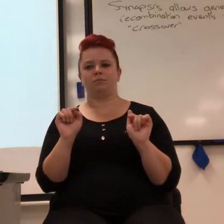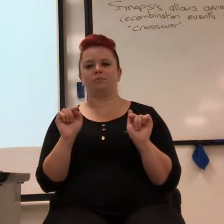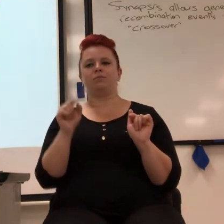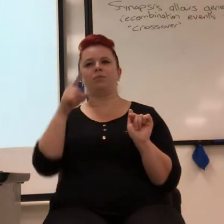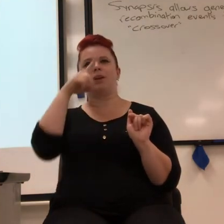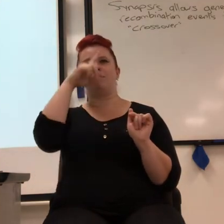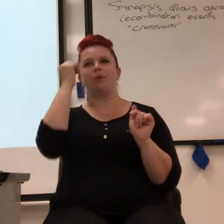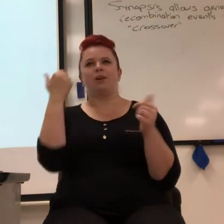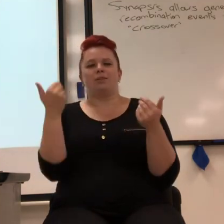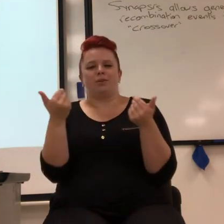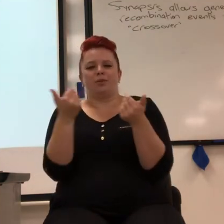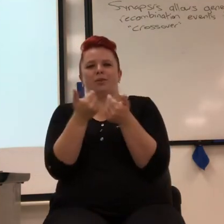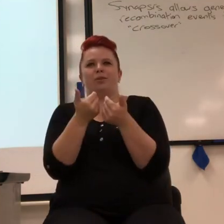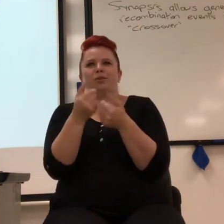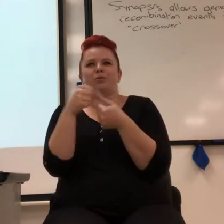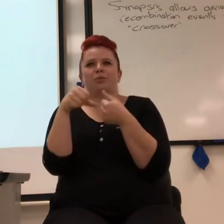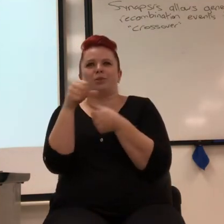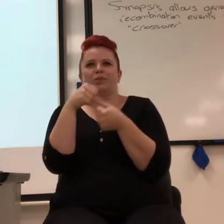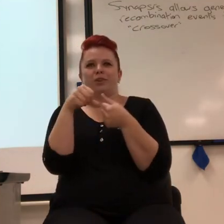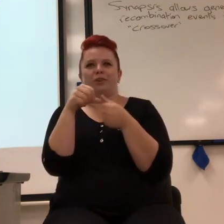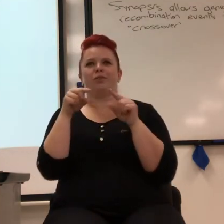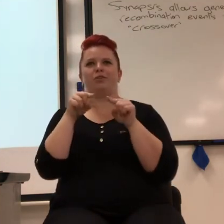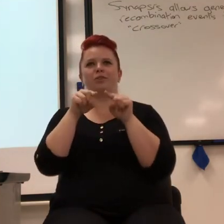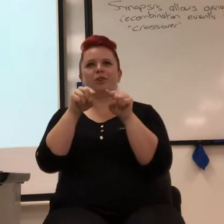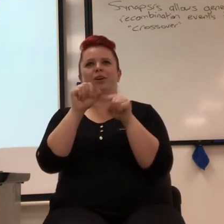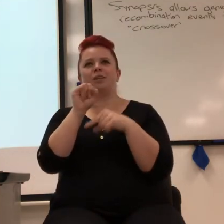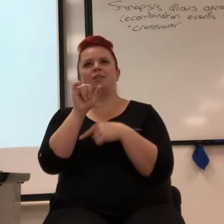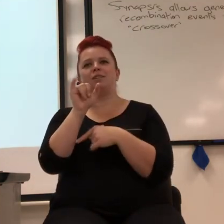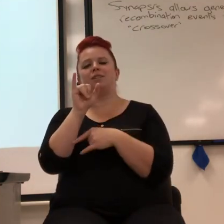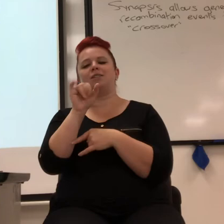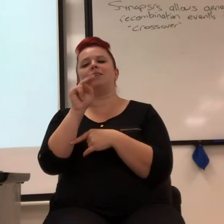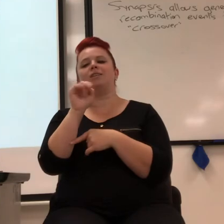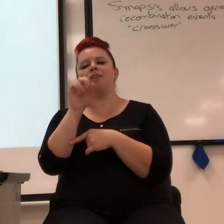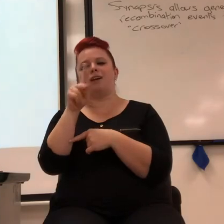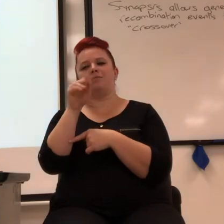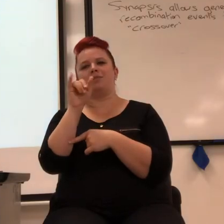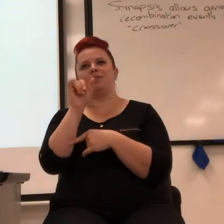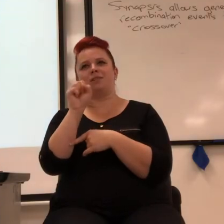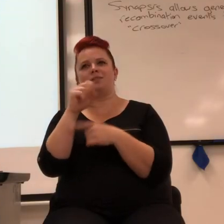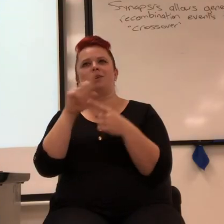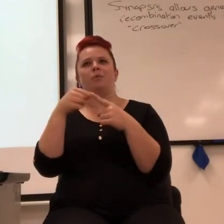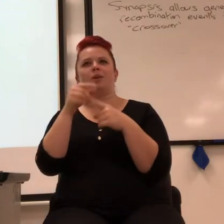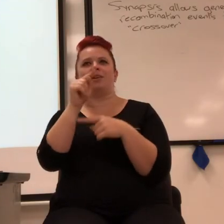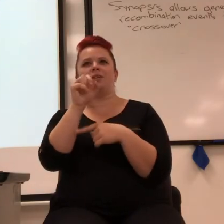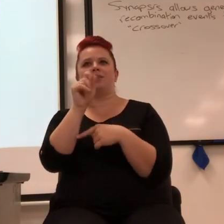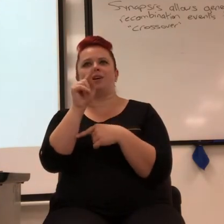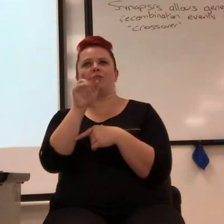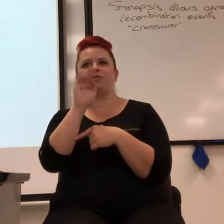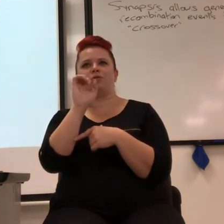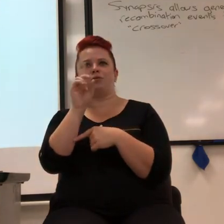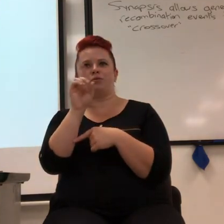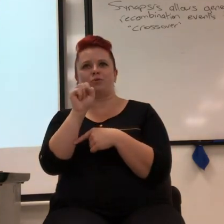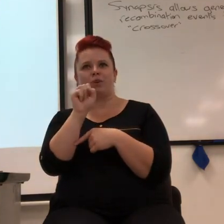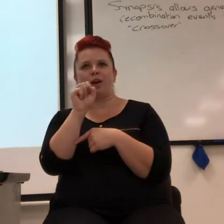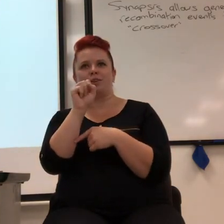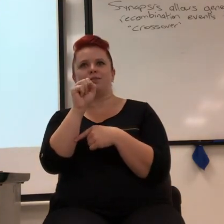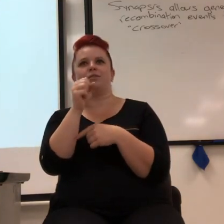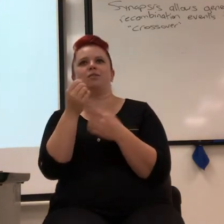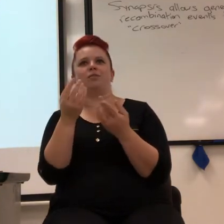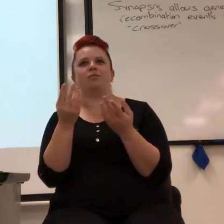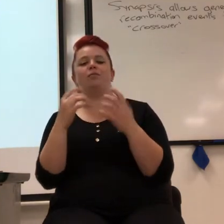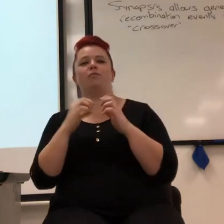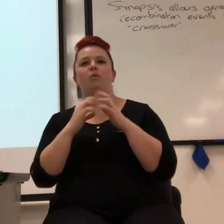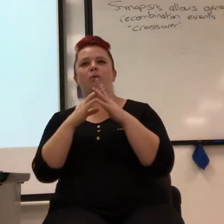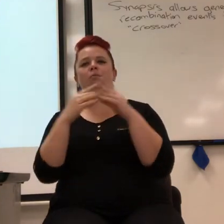because they're in close proximity to each other during synapsis, when you get the tetrads to form, they cross over at the chiasm right